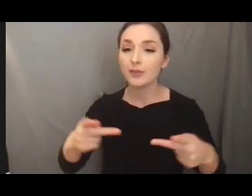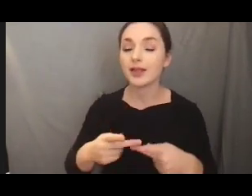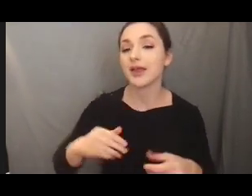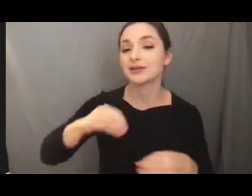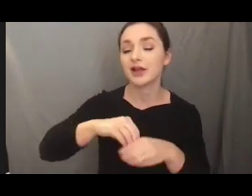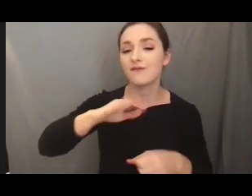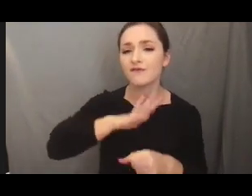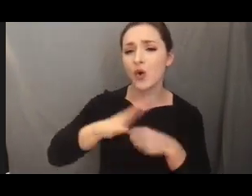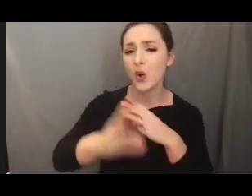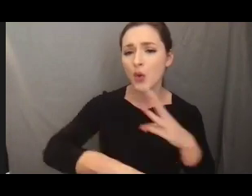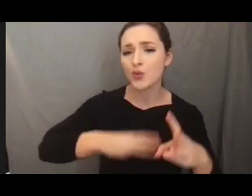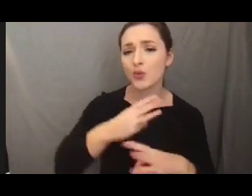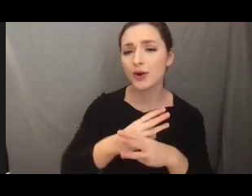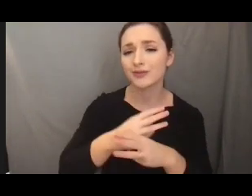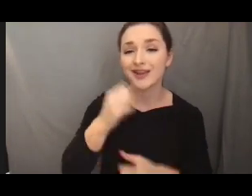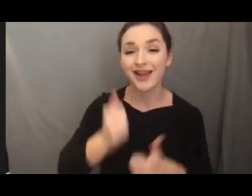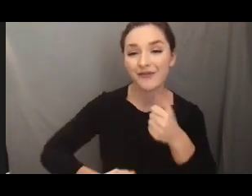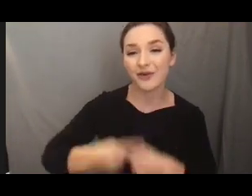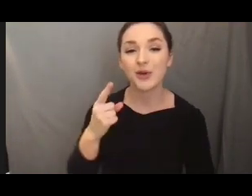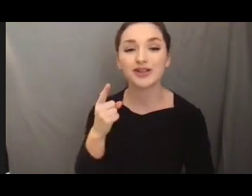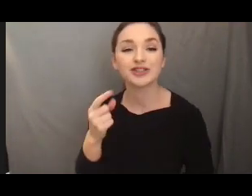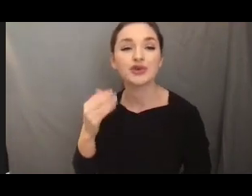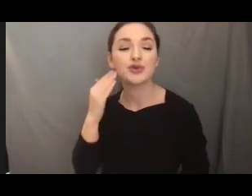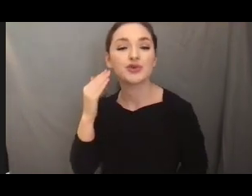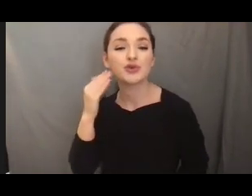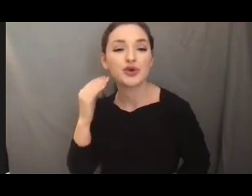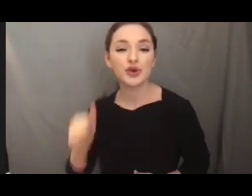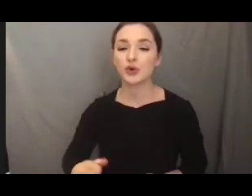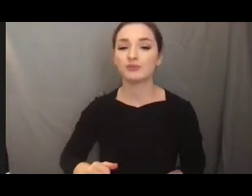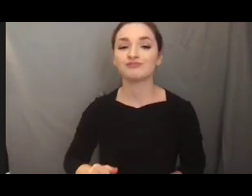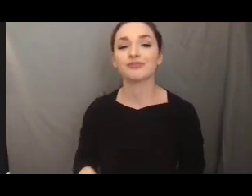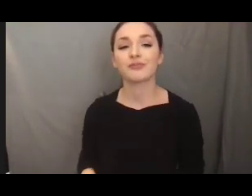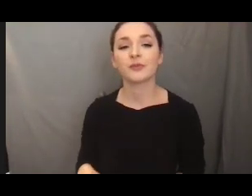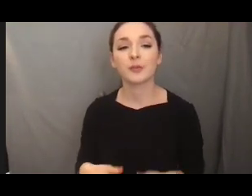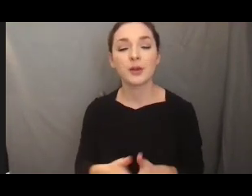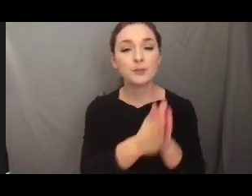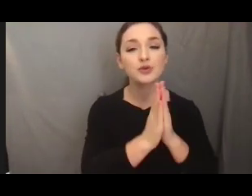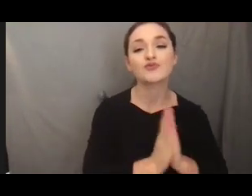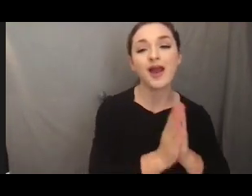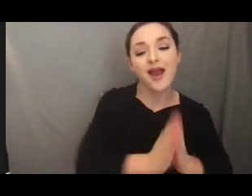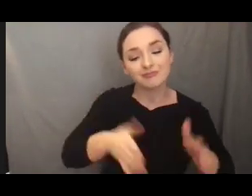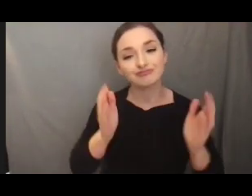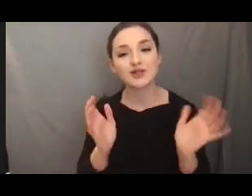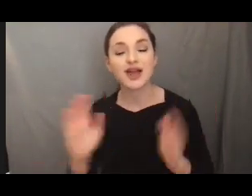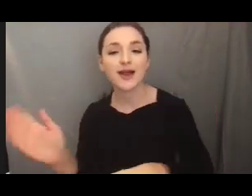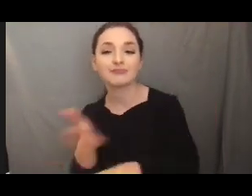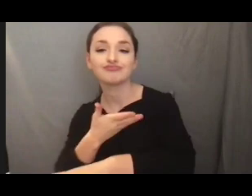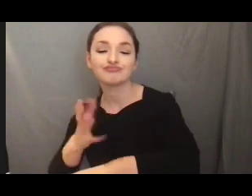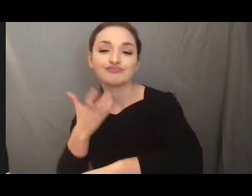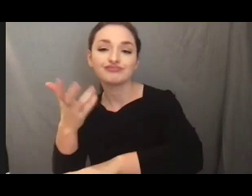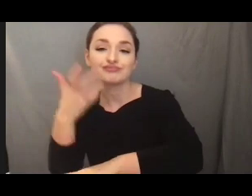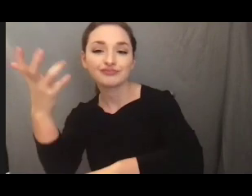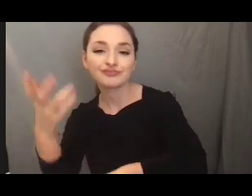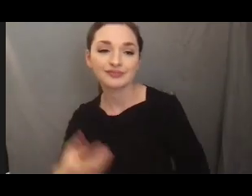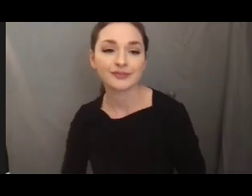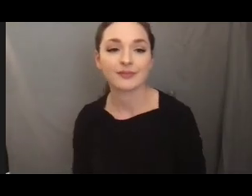there, talking and laughing, praying and singing. She hung back while people filled the old building. Standing alone,